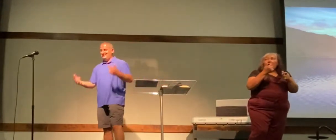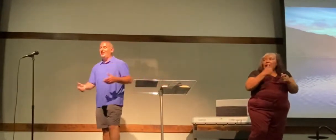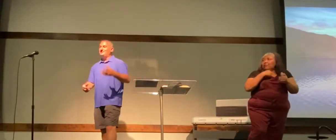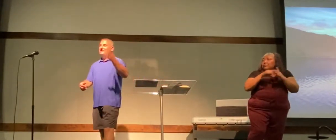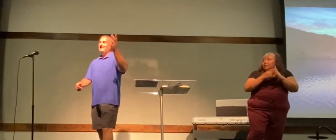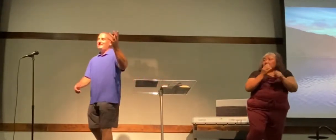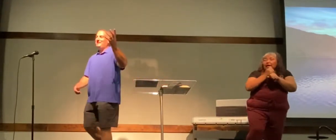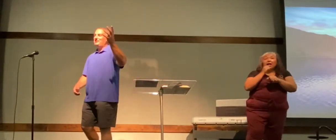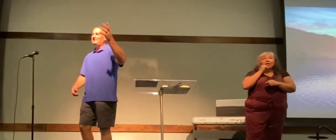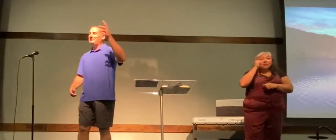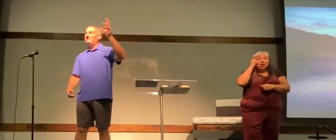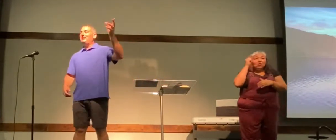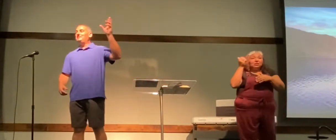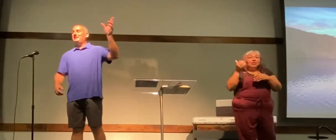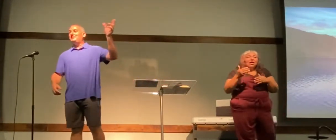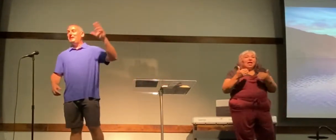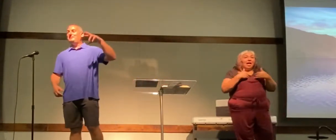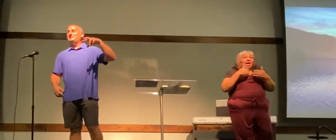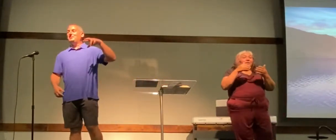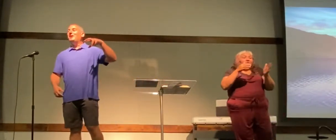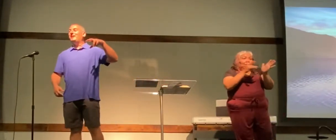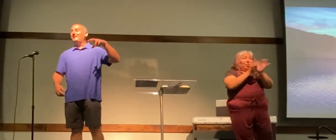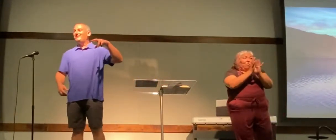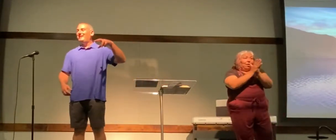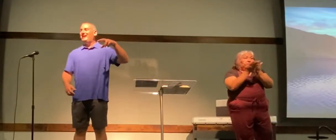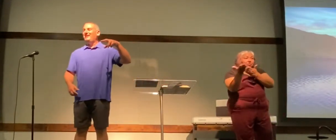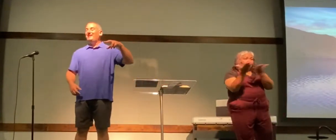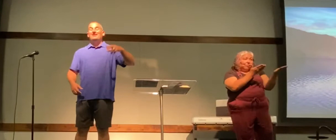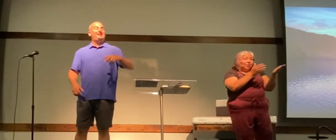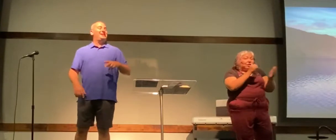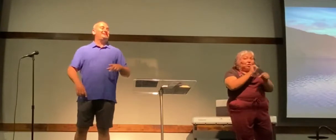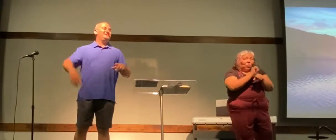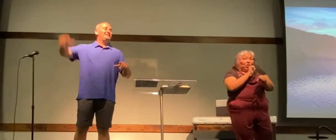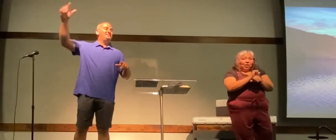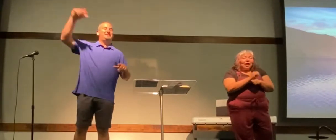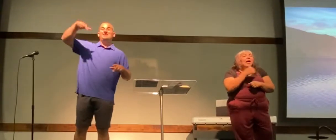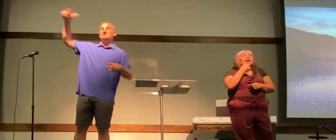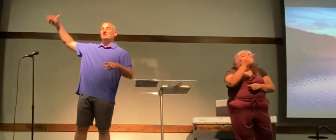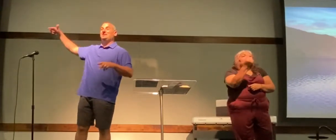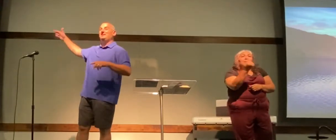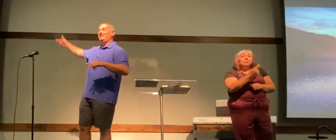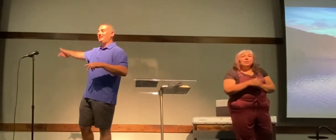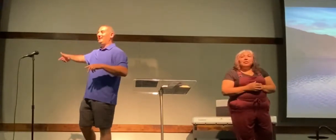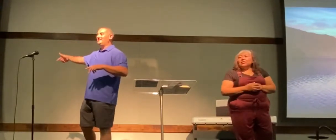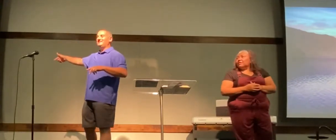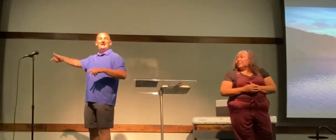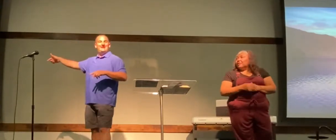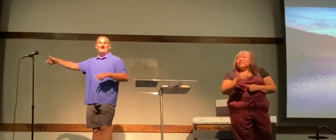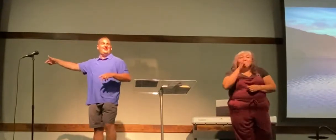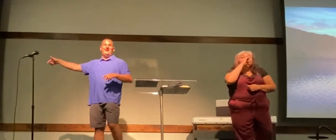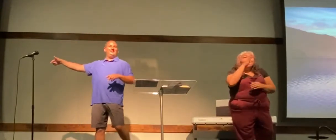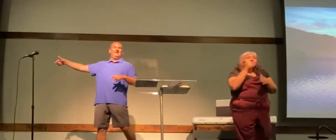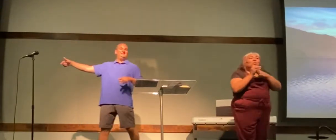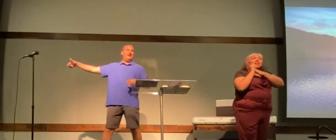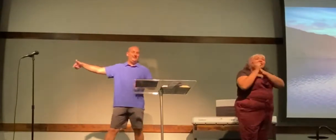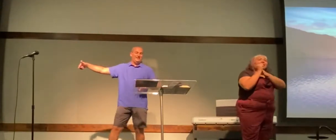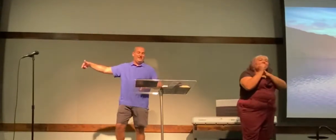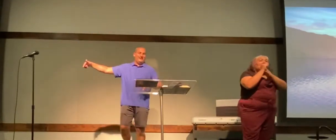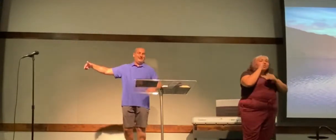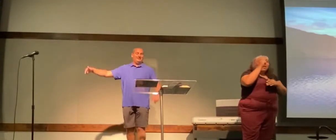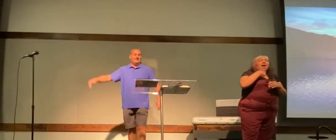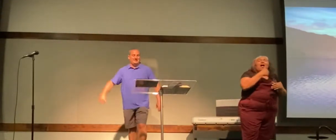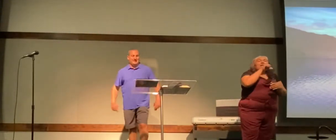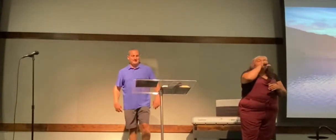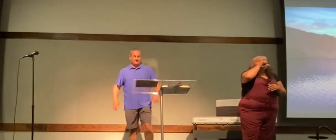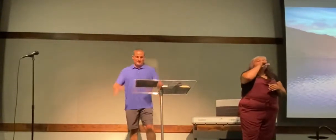get adults taking pictures of them taking their Bibles to work, right? Can I tell you something? The kids were leading the adults. I don't care. I loved it.